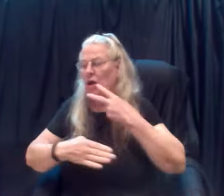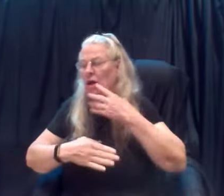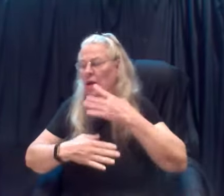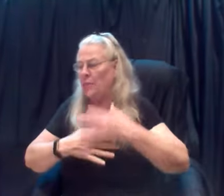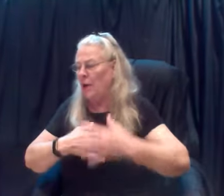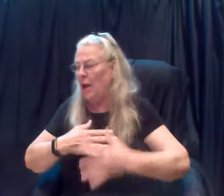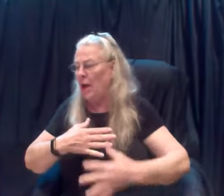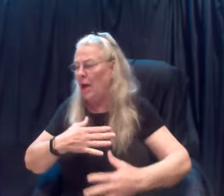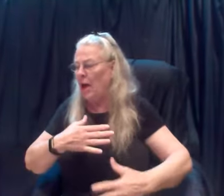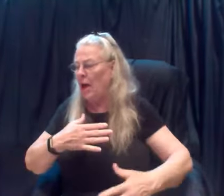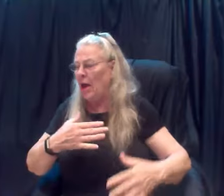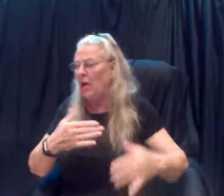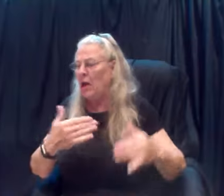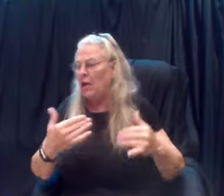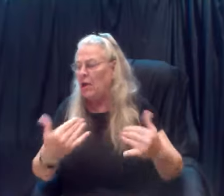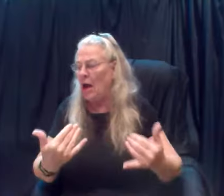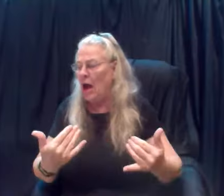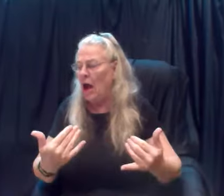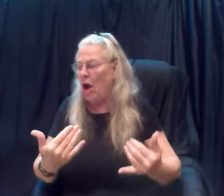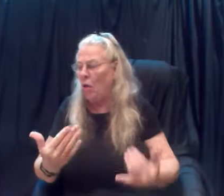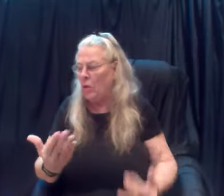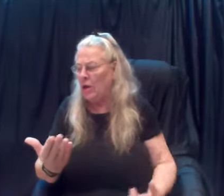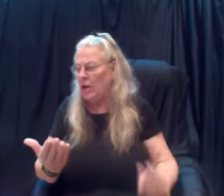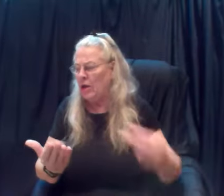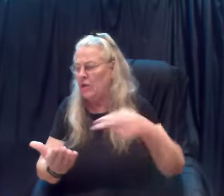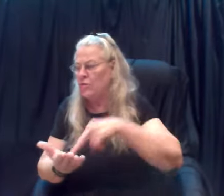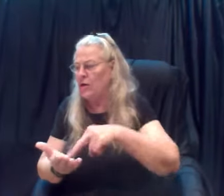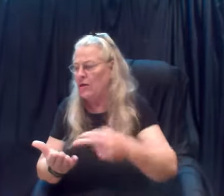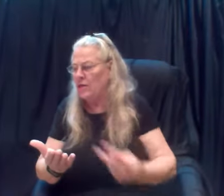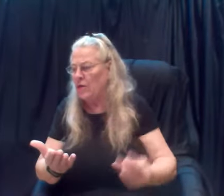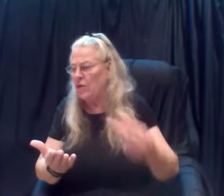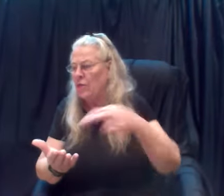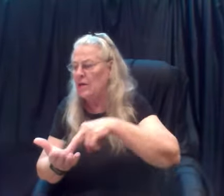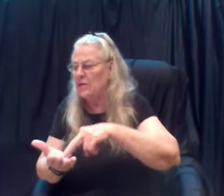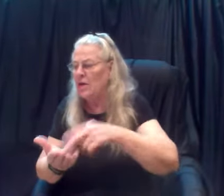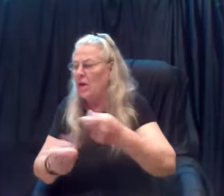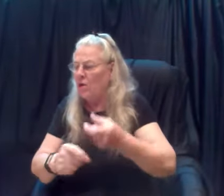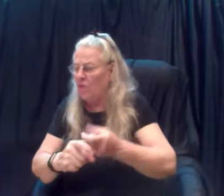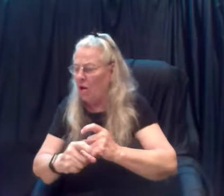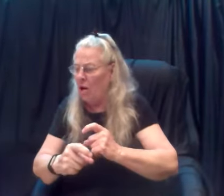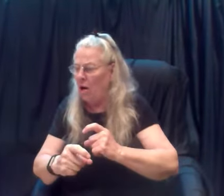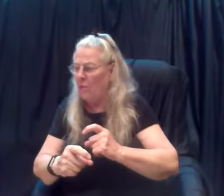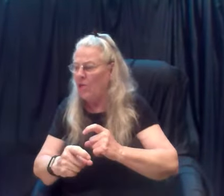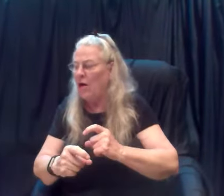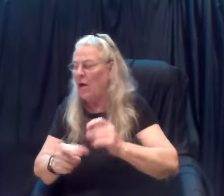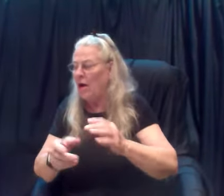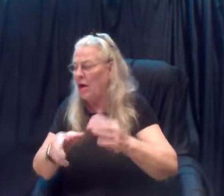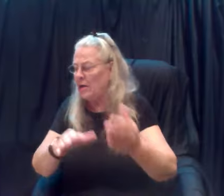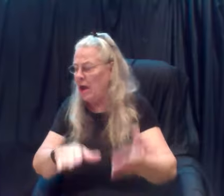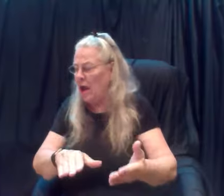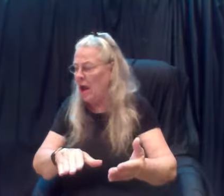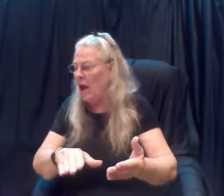salvation bled, now is risen, risen from the dead.